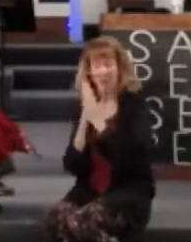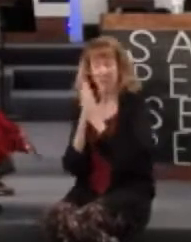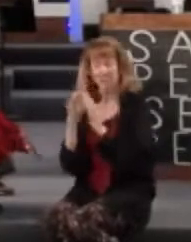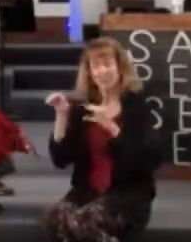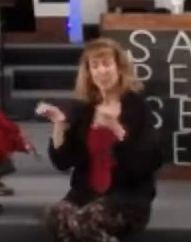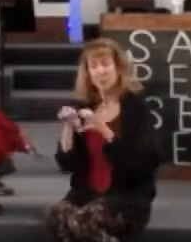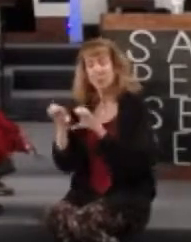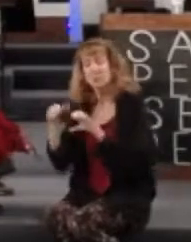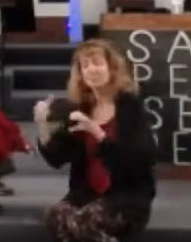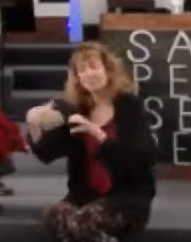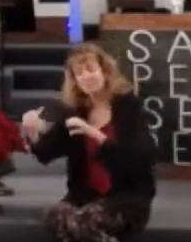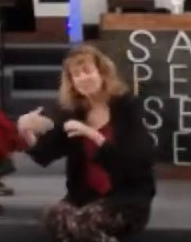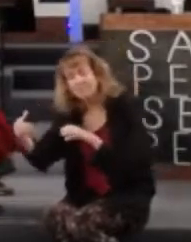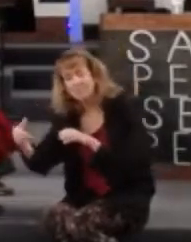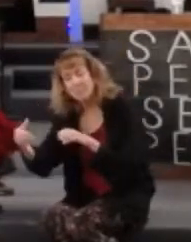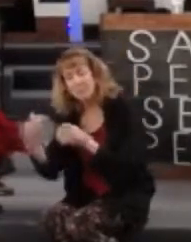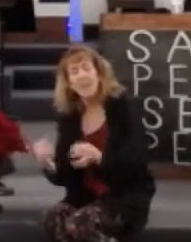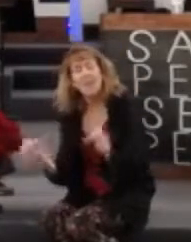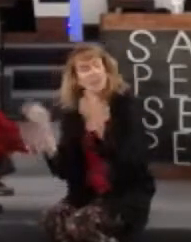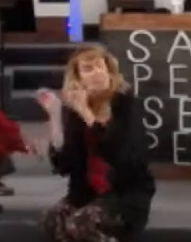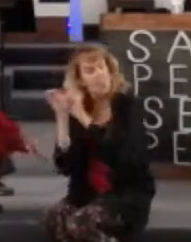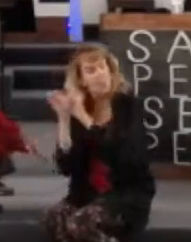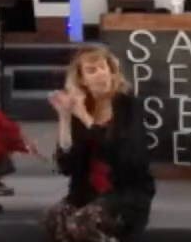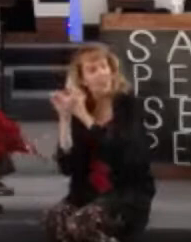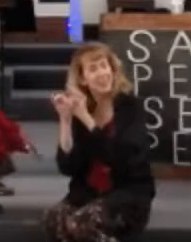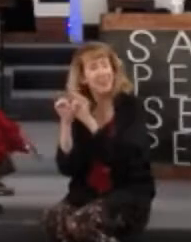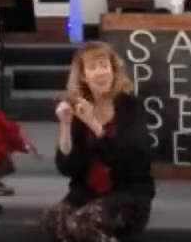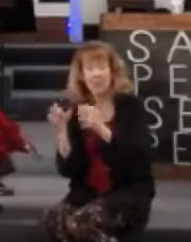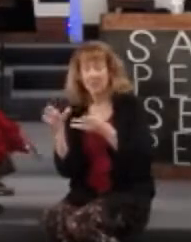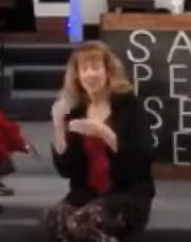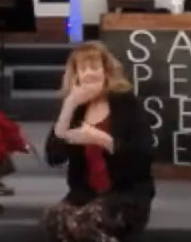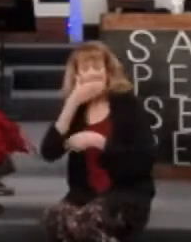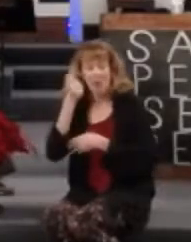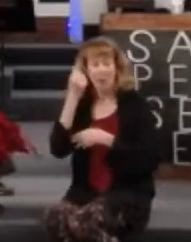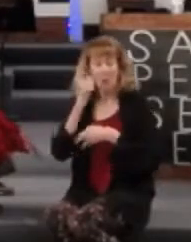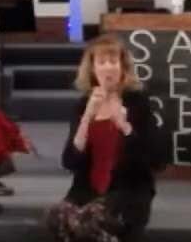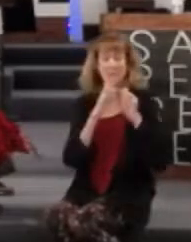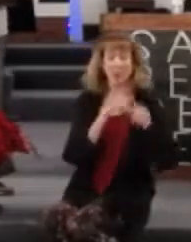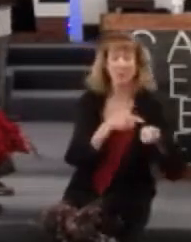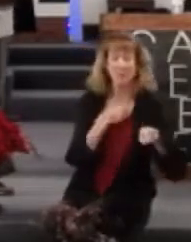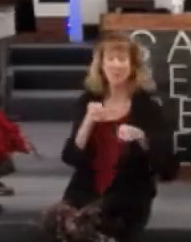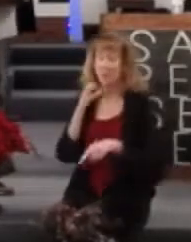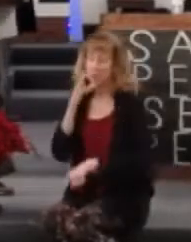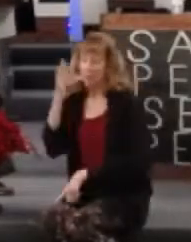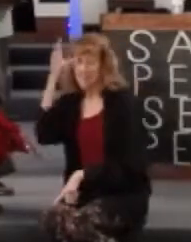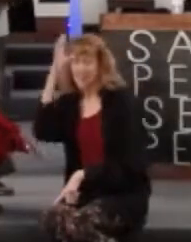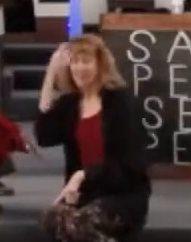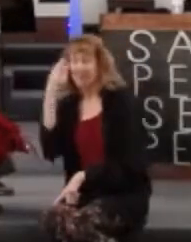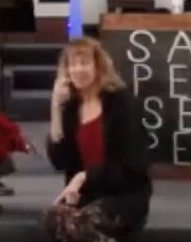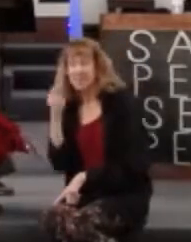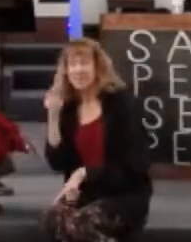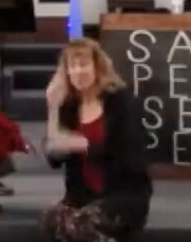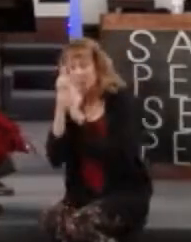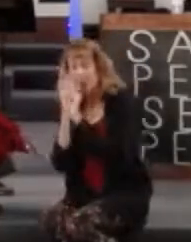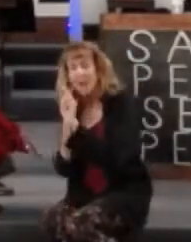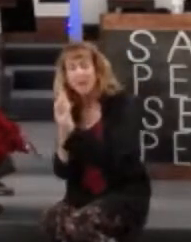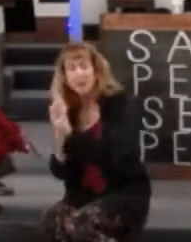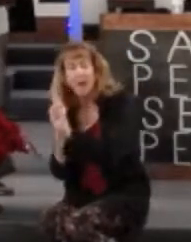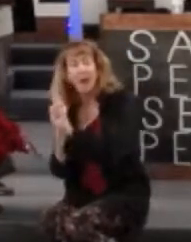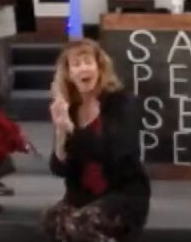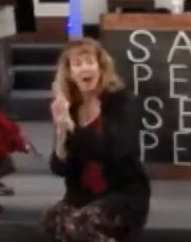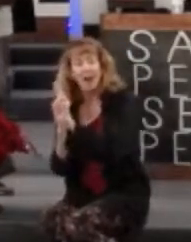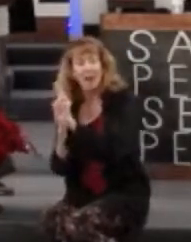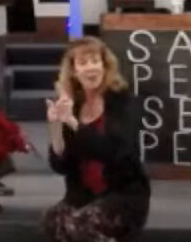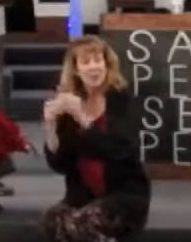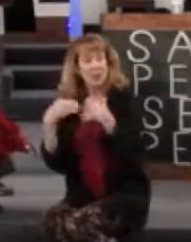not, most of the time you get better results. In fact, as your parents see that you honor them, they may even listen when you